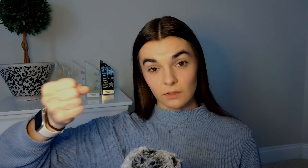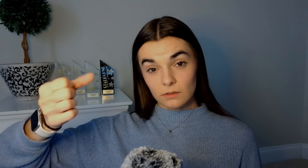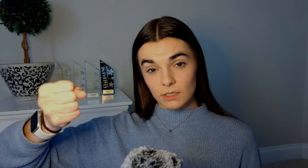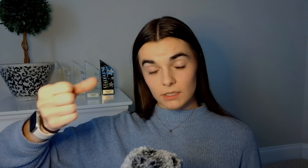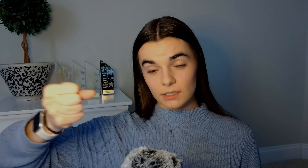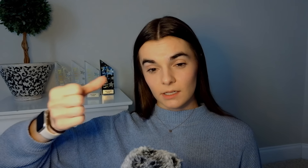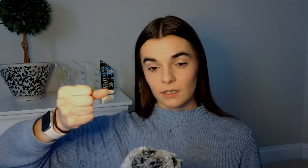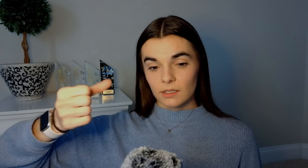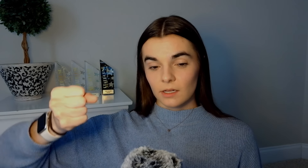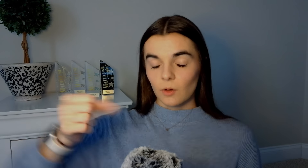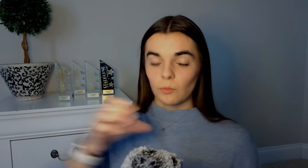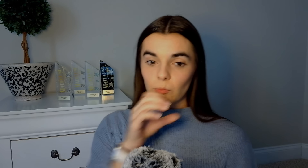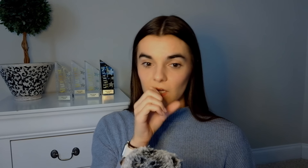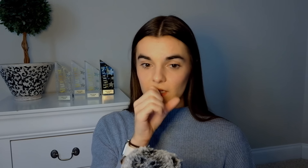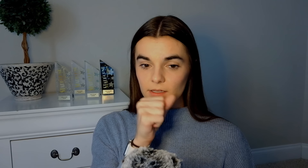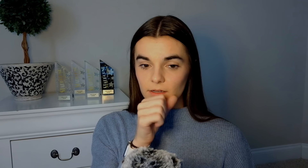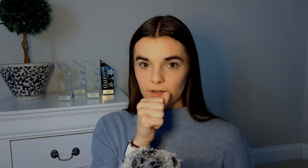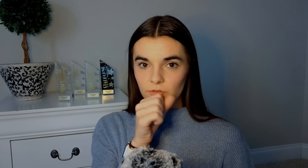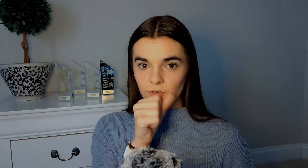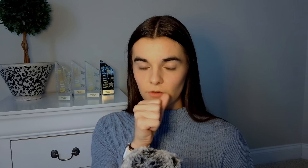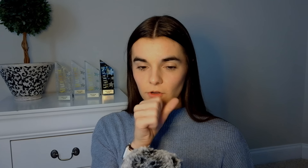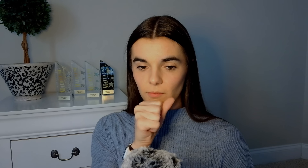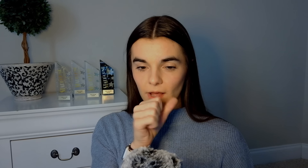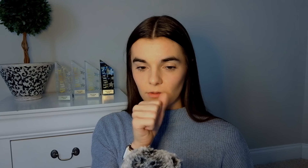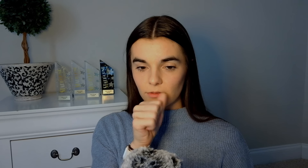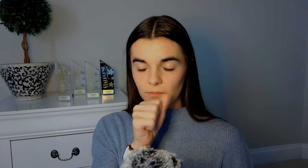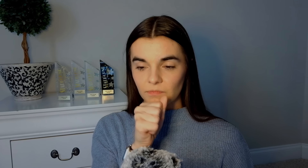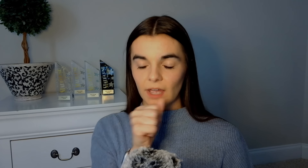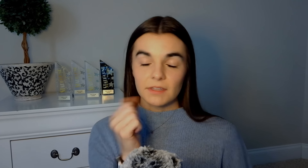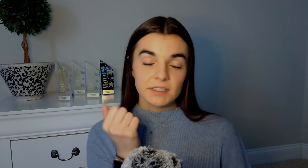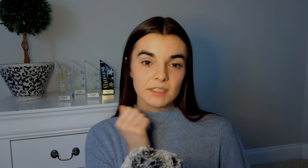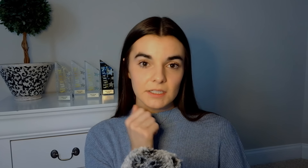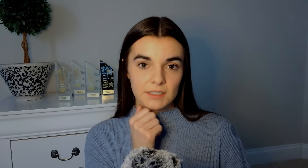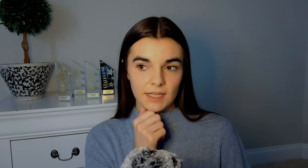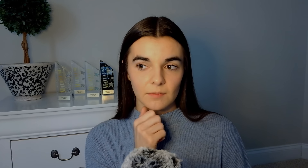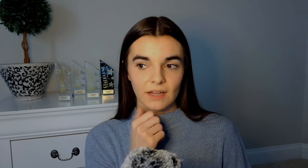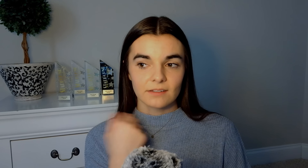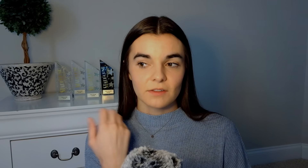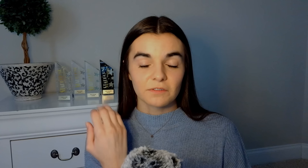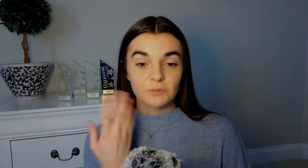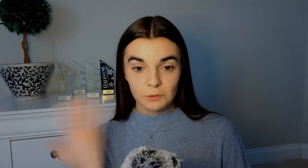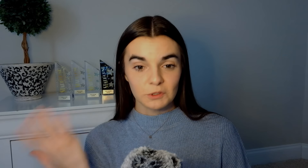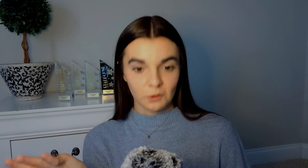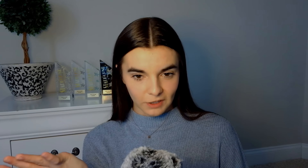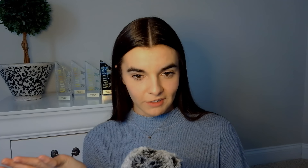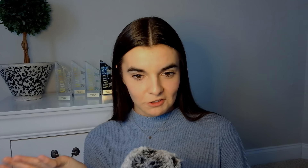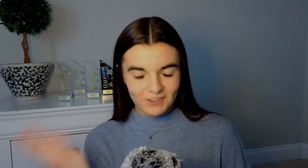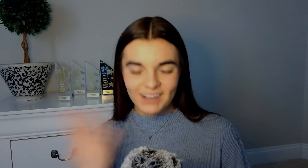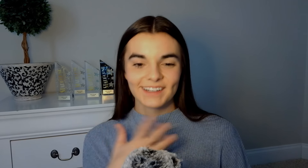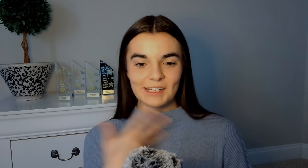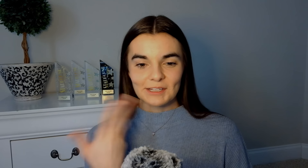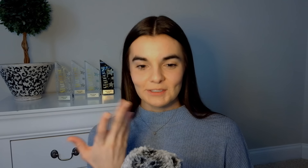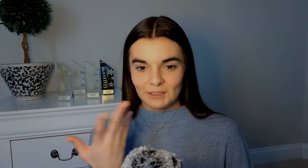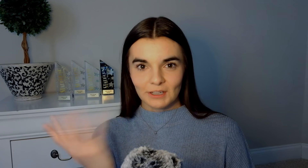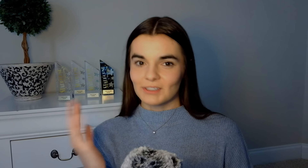milk, but here in front of your mouth. And this is the same as the fruit orange. So you can